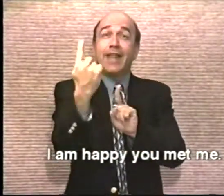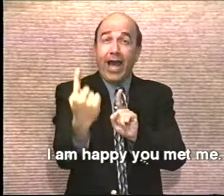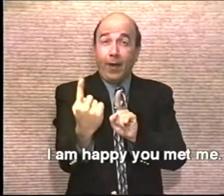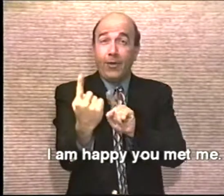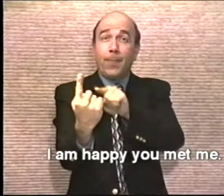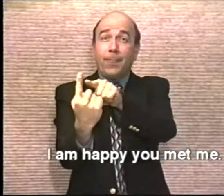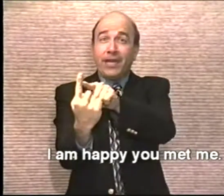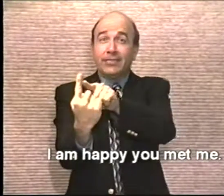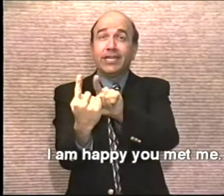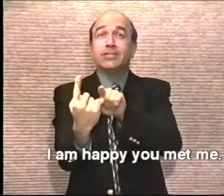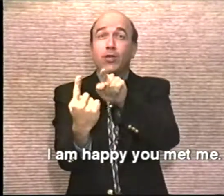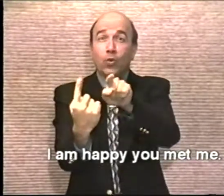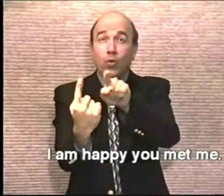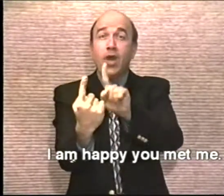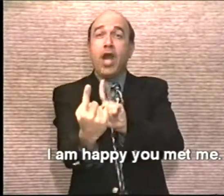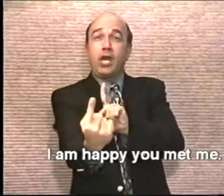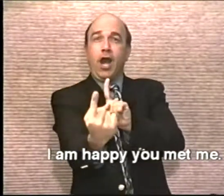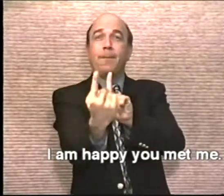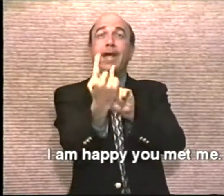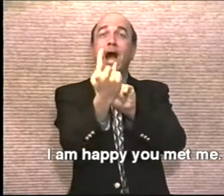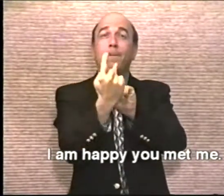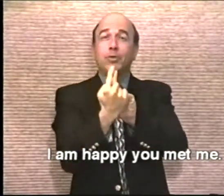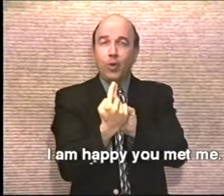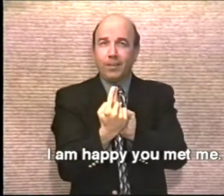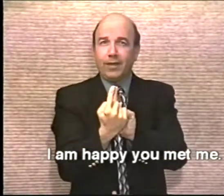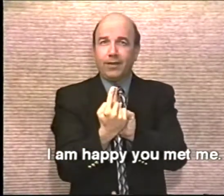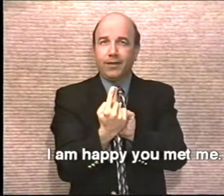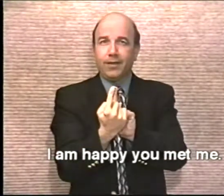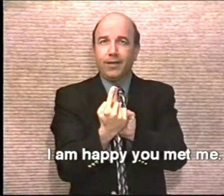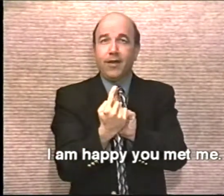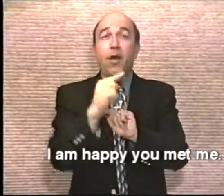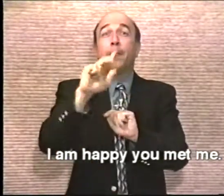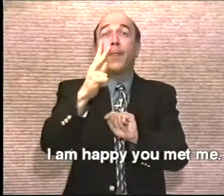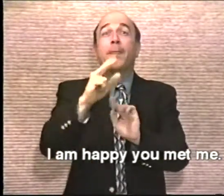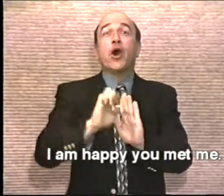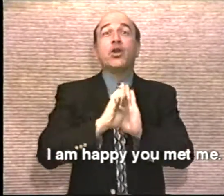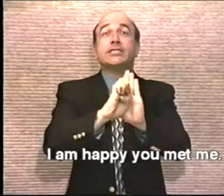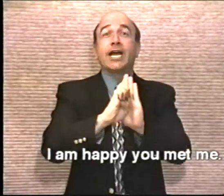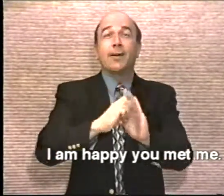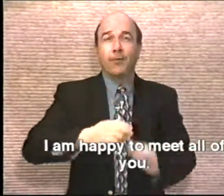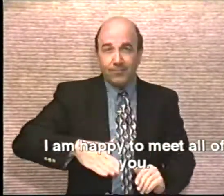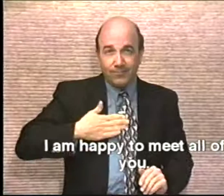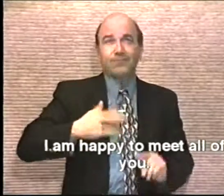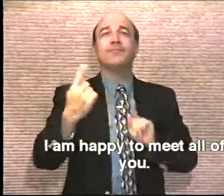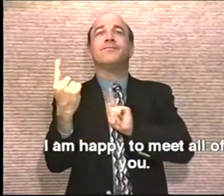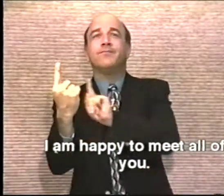now this is you coming up to me. The third example,